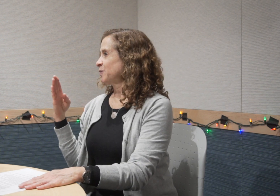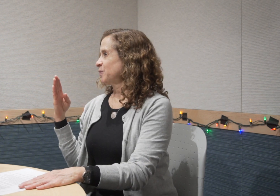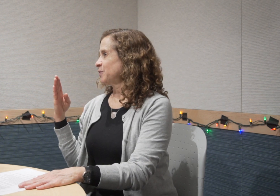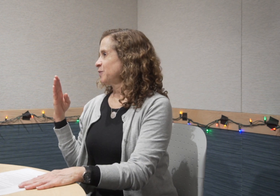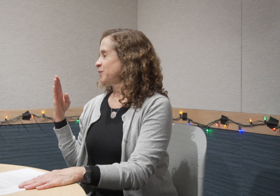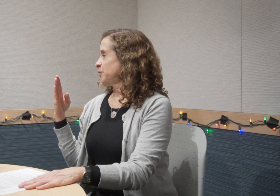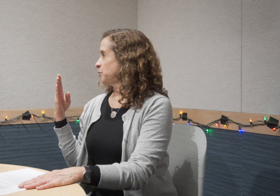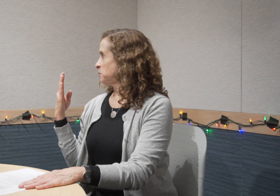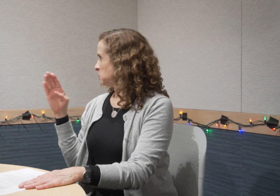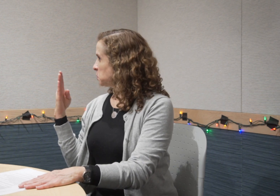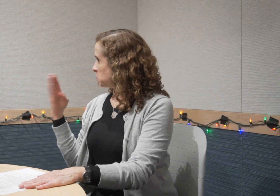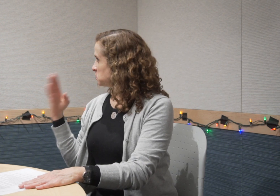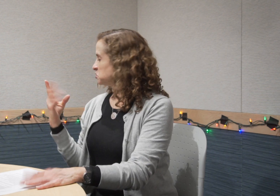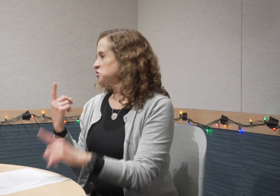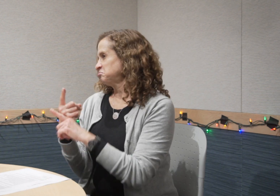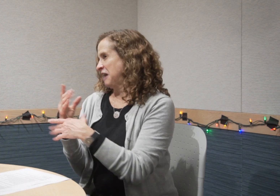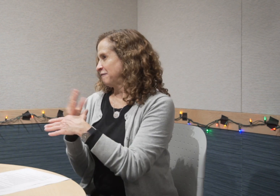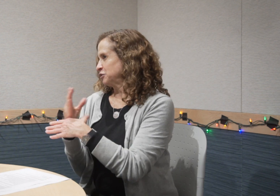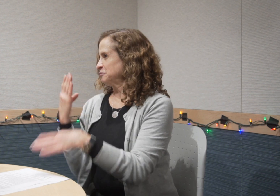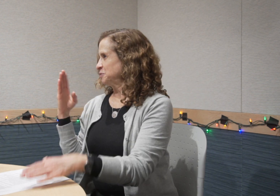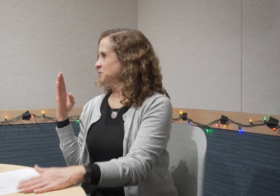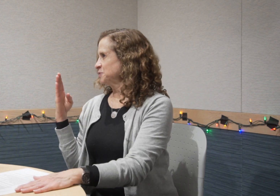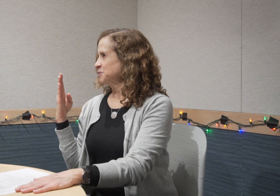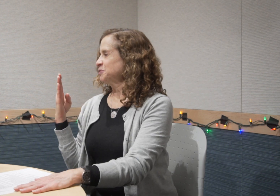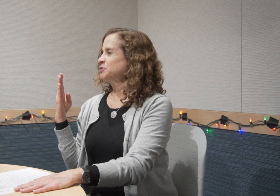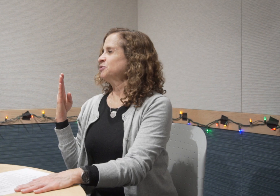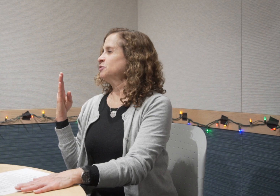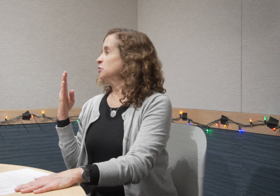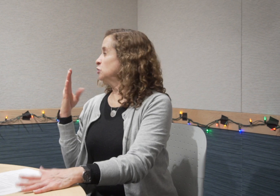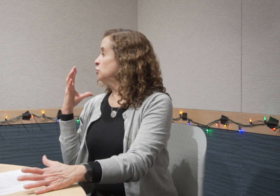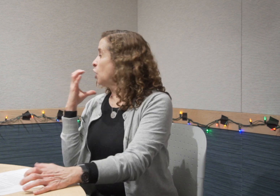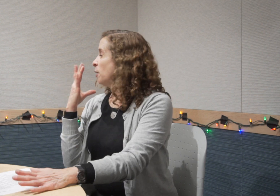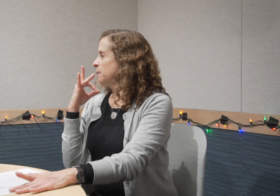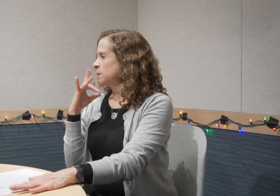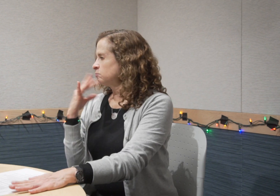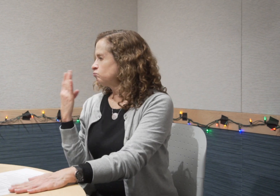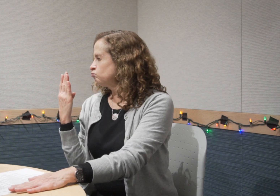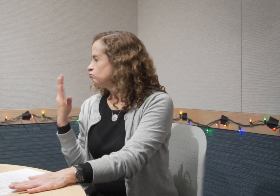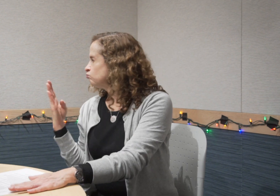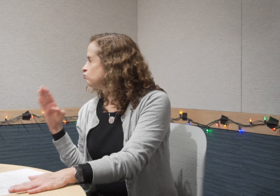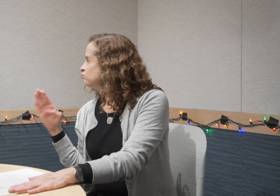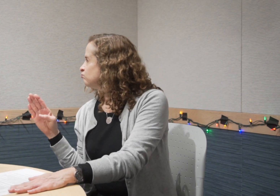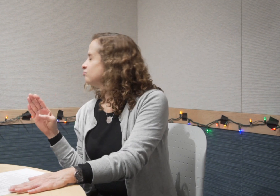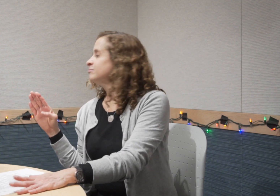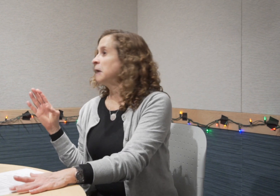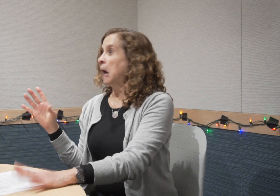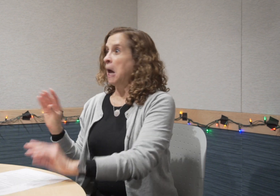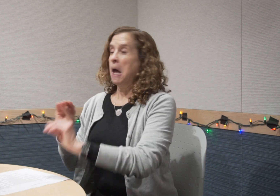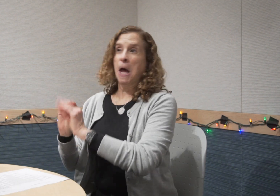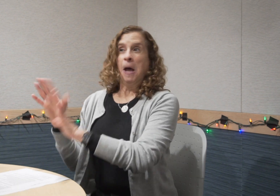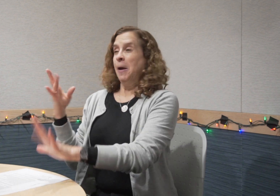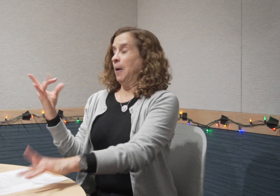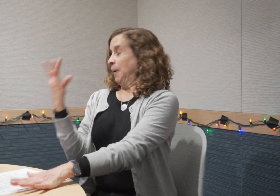blue. This is sign blue. It's an average blue. Dark blue, dark blue, Okay. bright